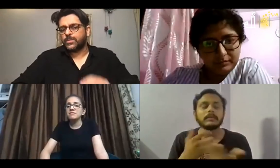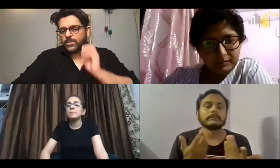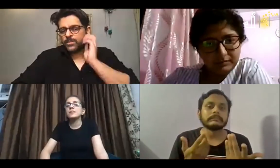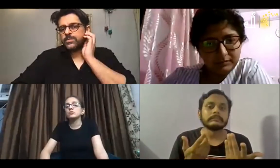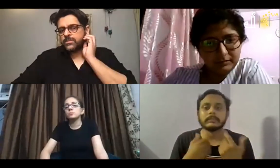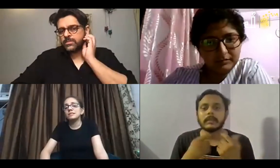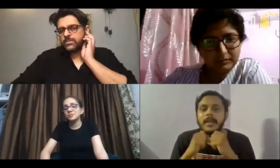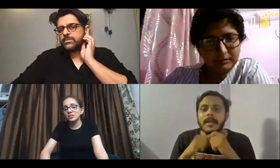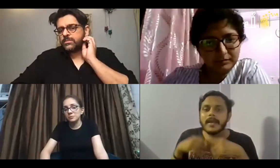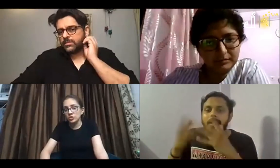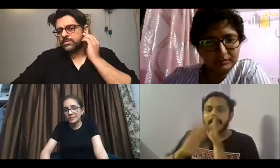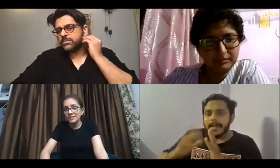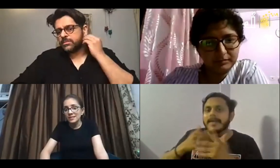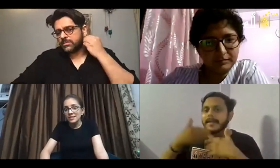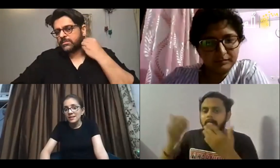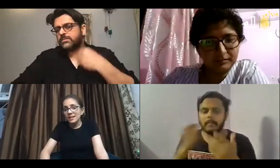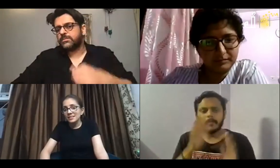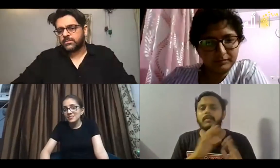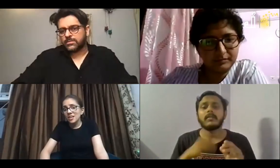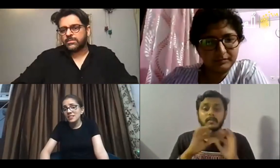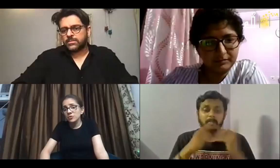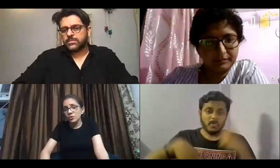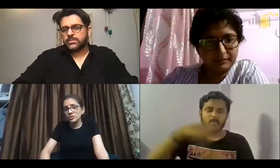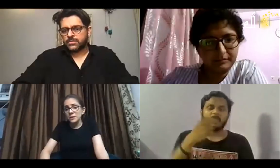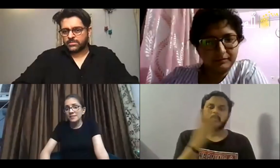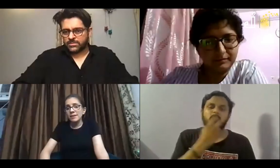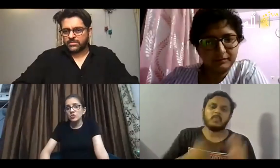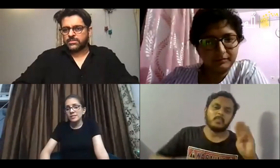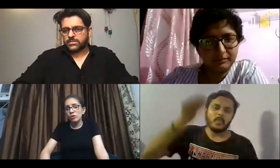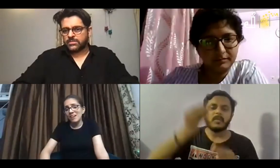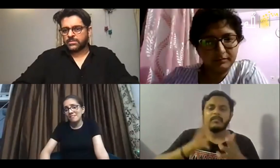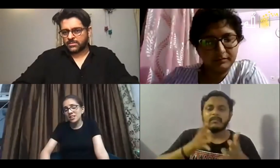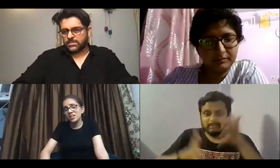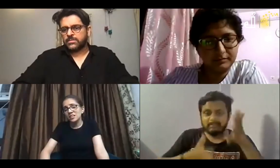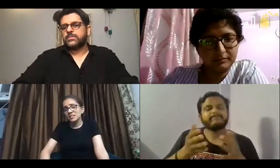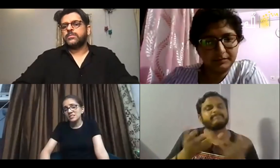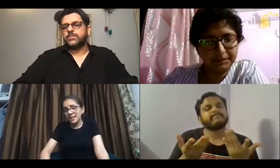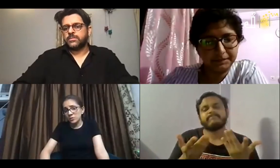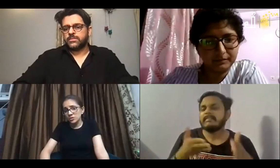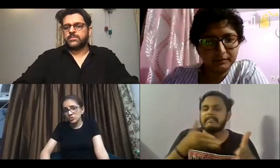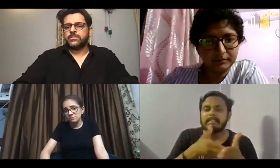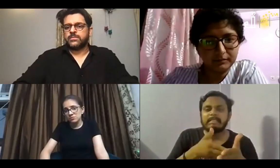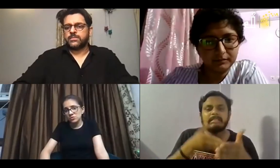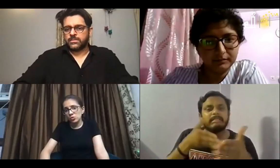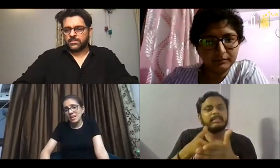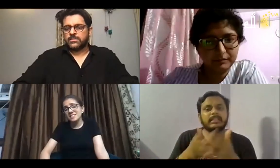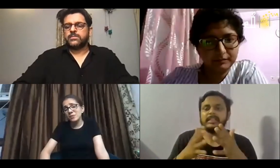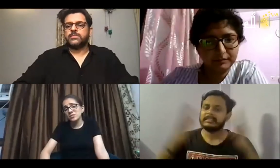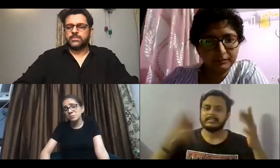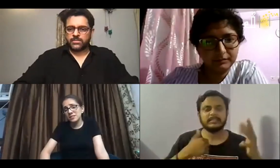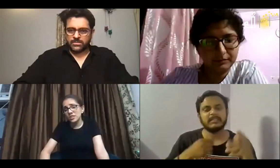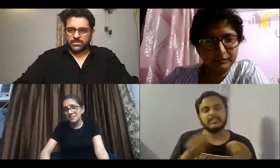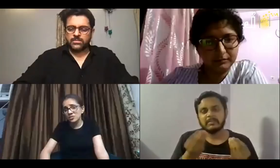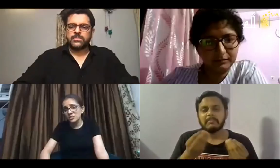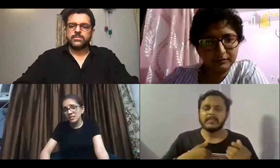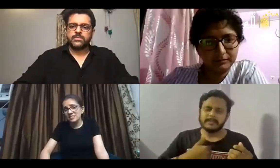and my family also believed her immediately. And rather than, respecting my choice of having sign language, so that was a